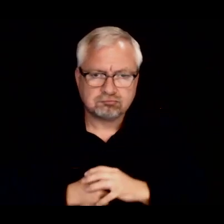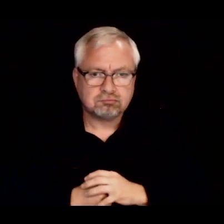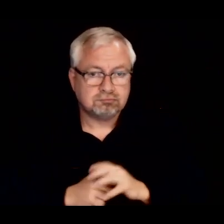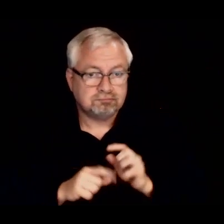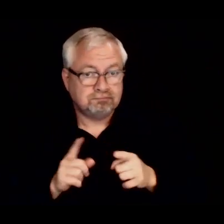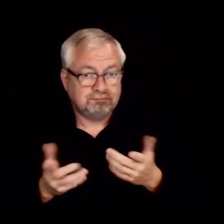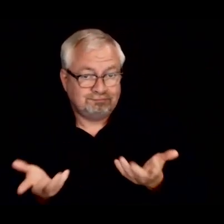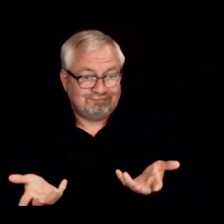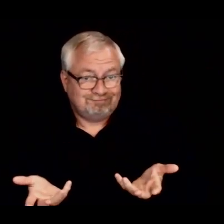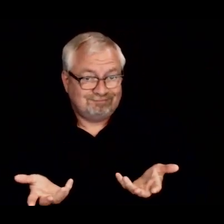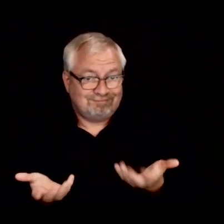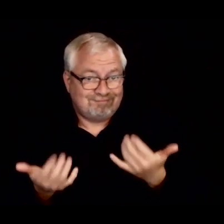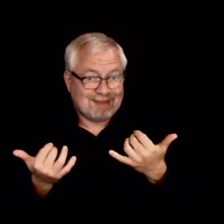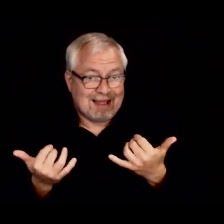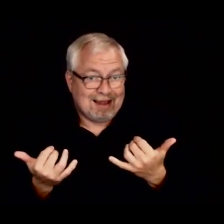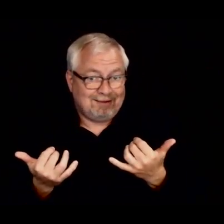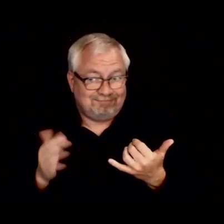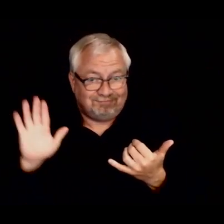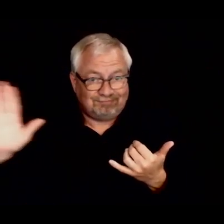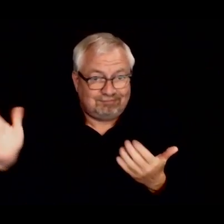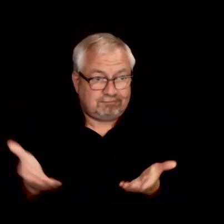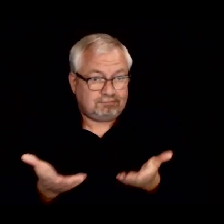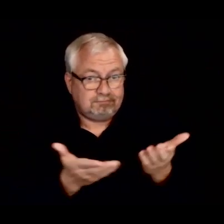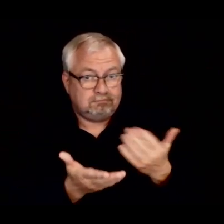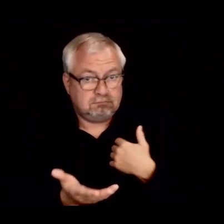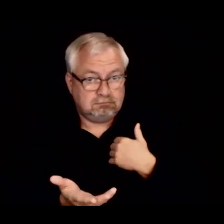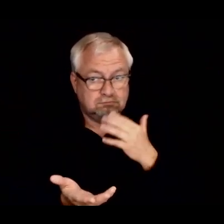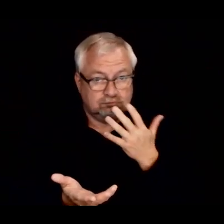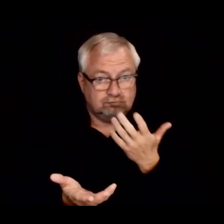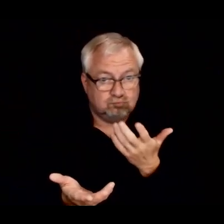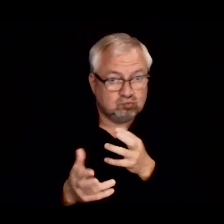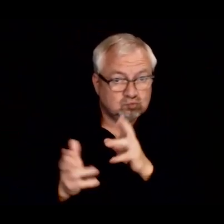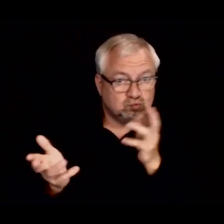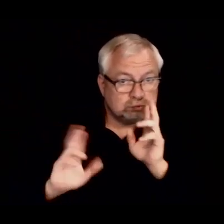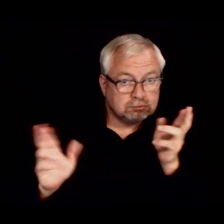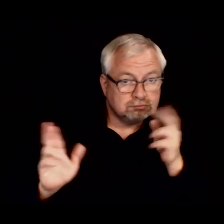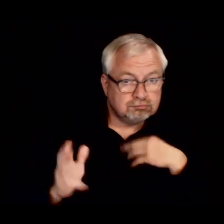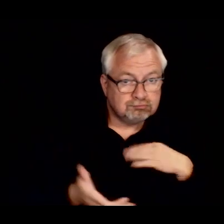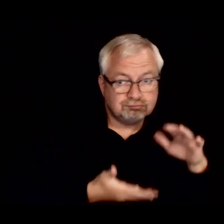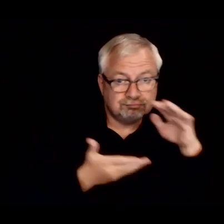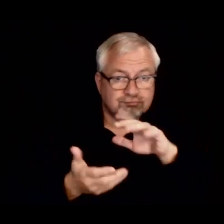been shared with a number of stakeholders. And